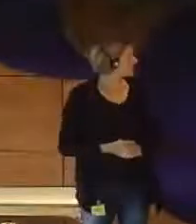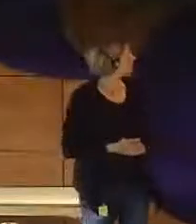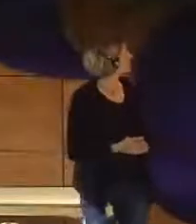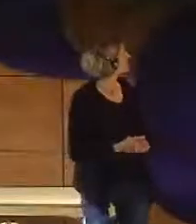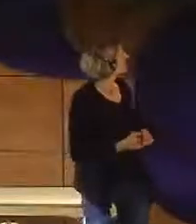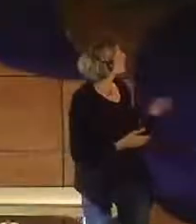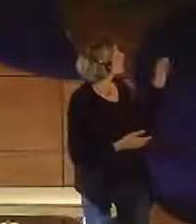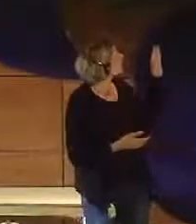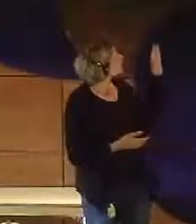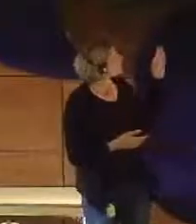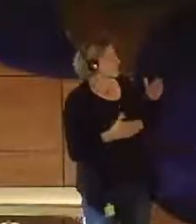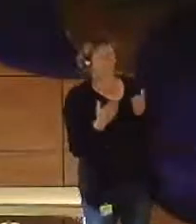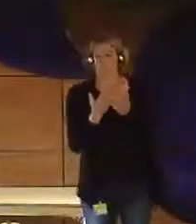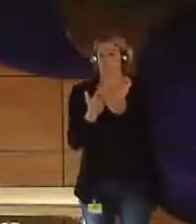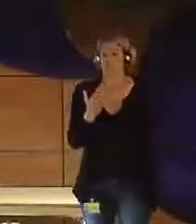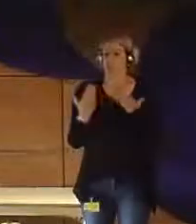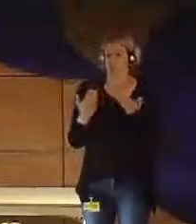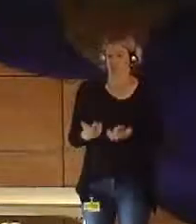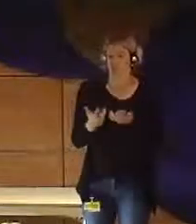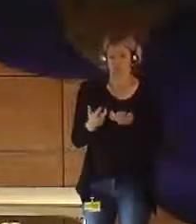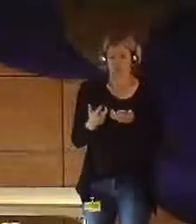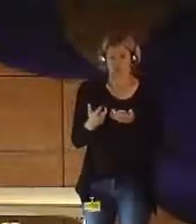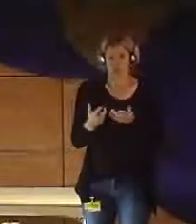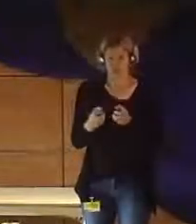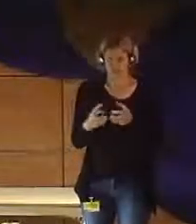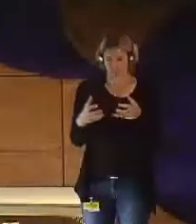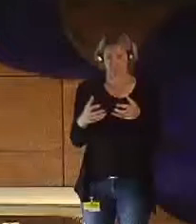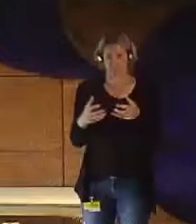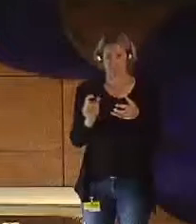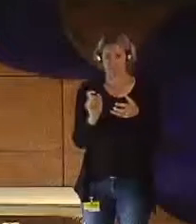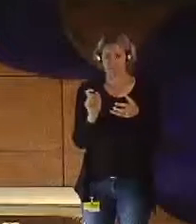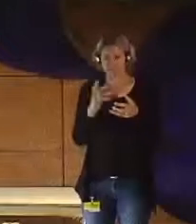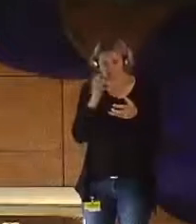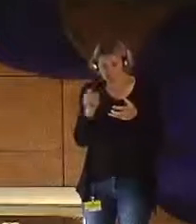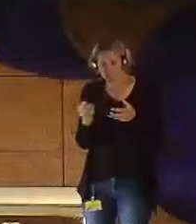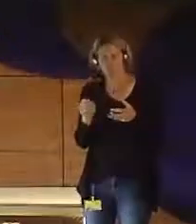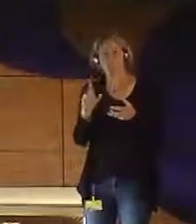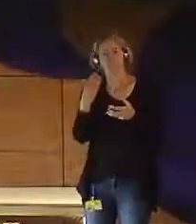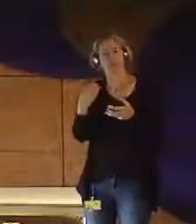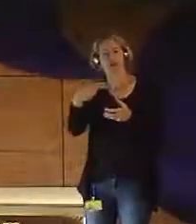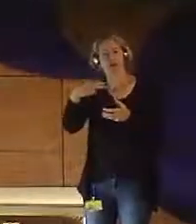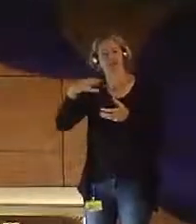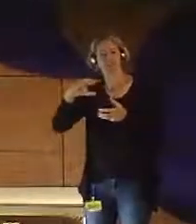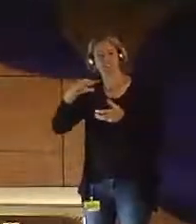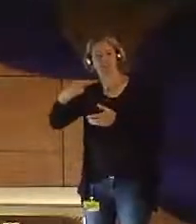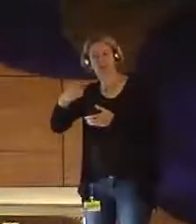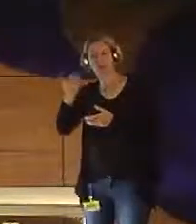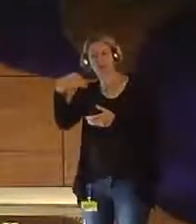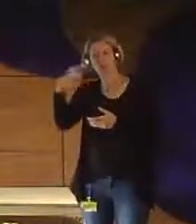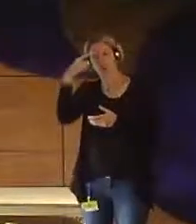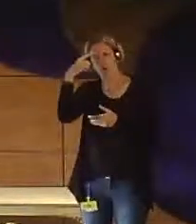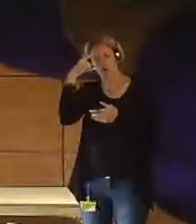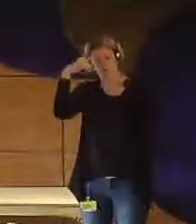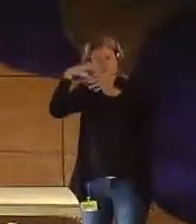testicles with HCG, which is one of the pituitary hormones, they have low rises. I've now done, again, about 10 of